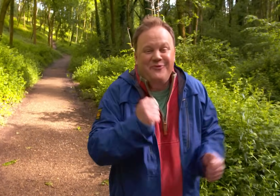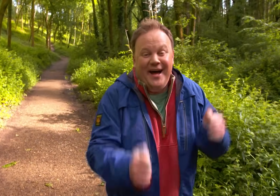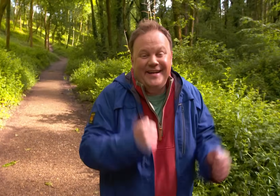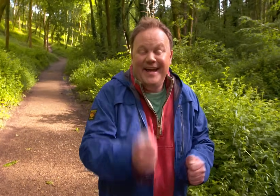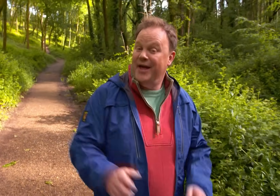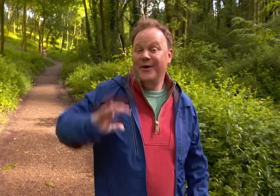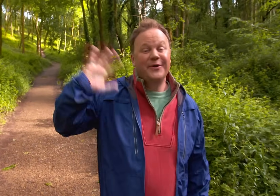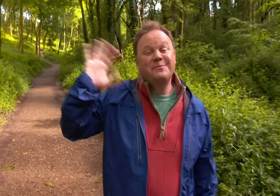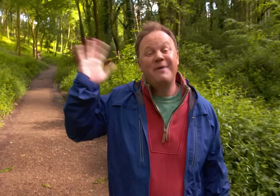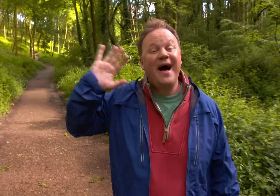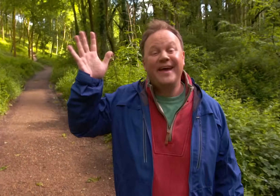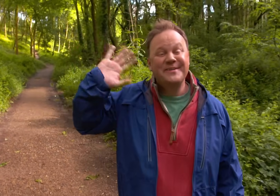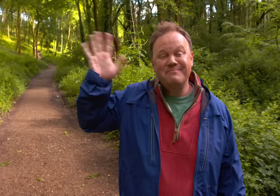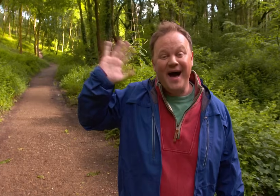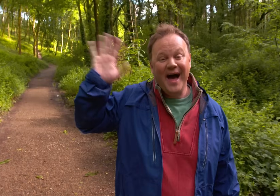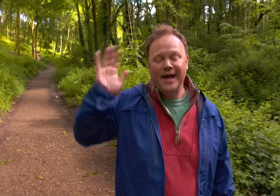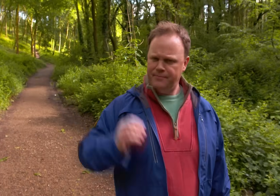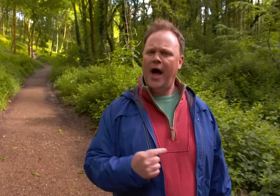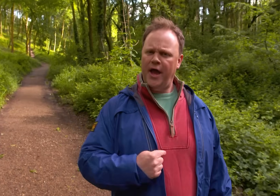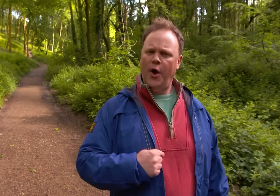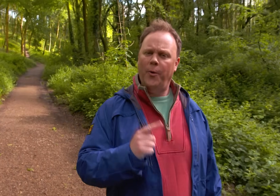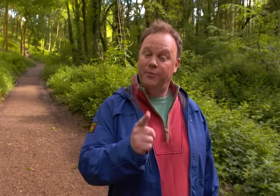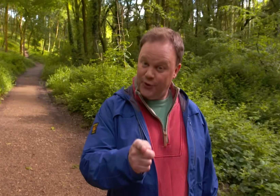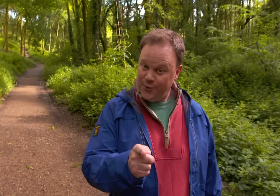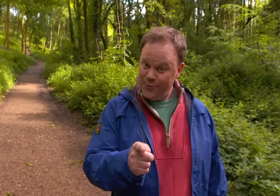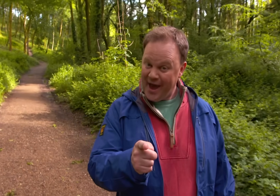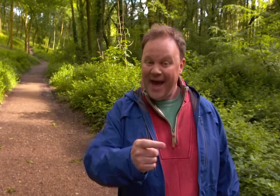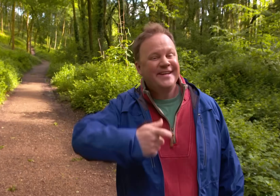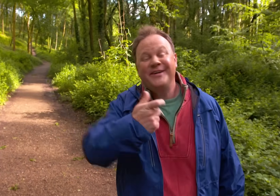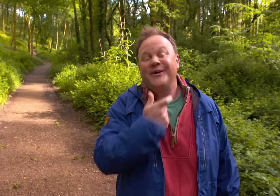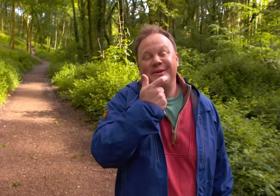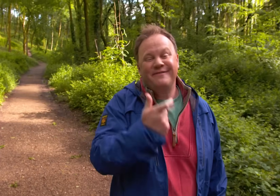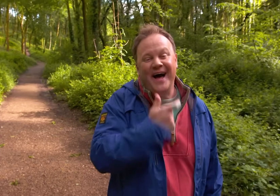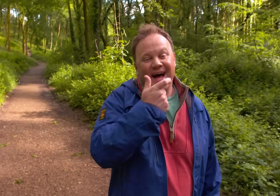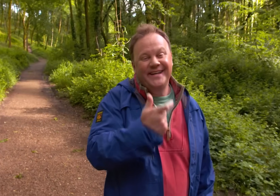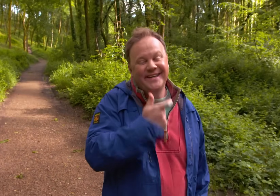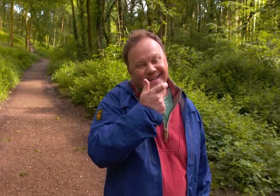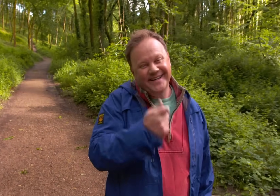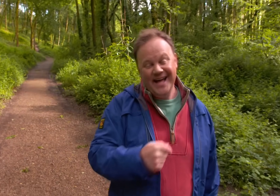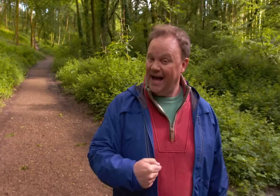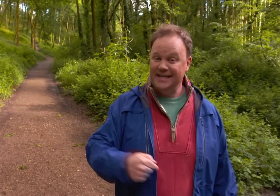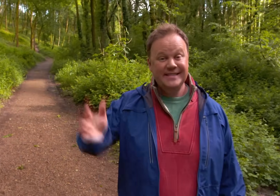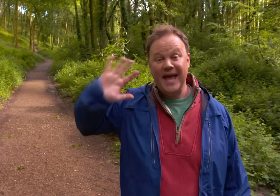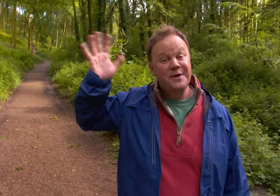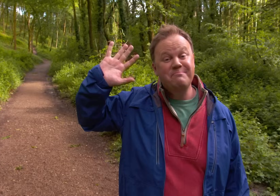run. Goodbye, goodbye, I hope you had good fun. I say